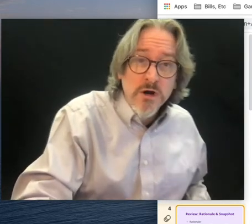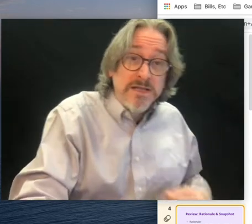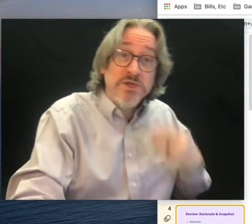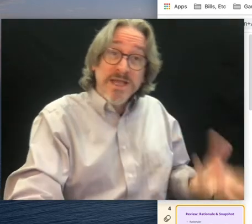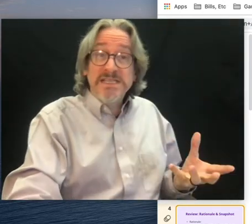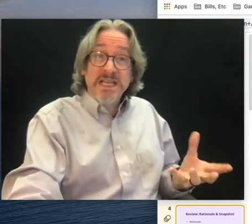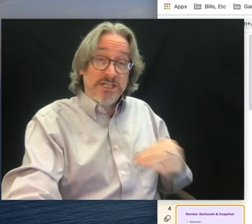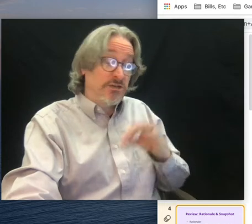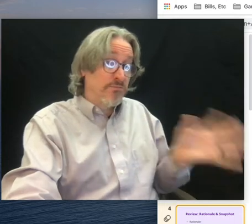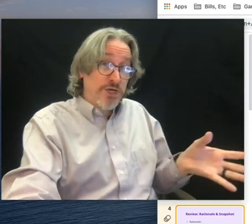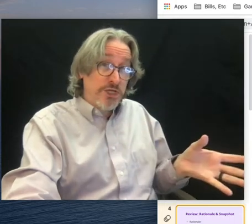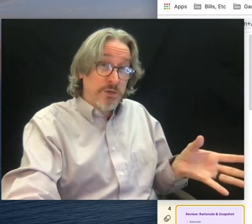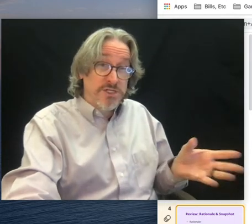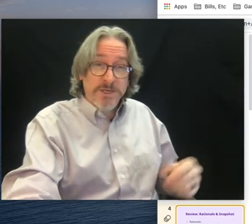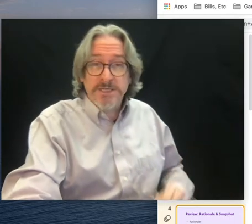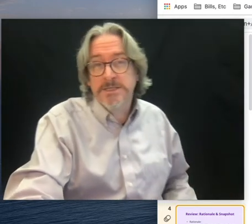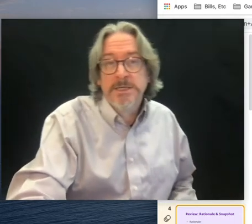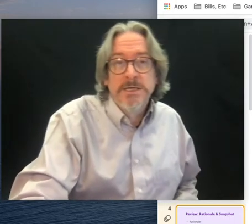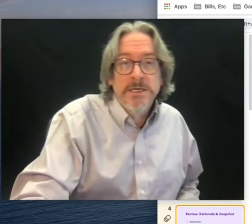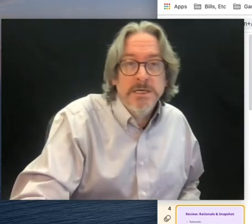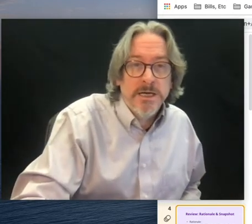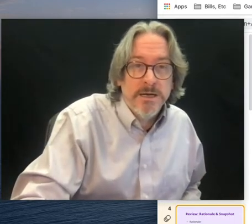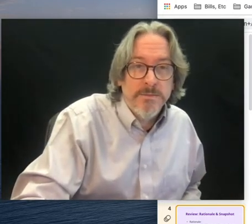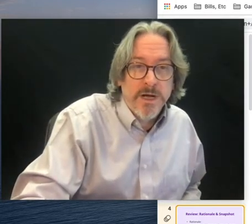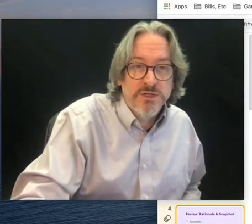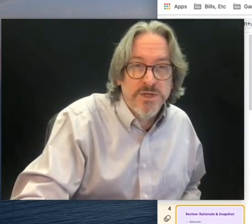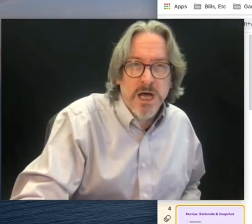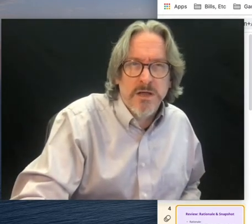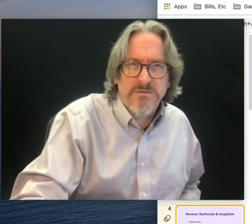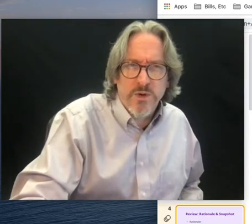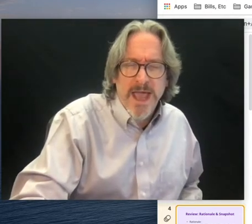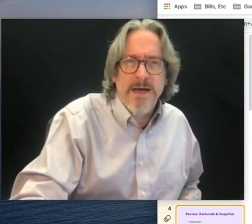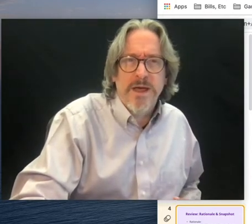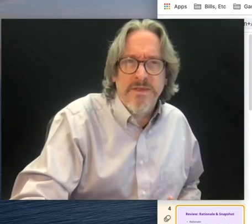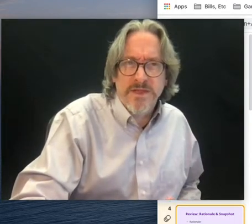All right, so that's the lecture. Pretty short and sweet. I'll do the vocab and then the